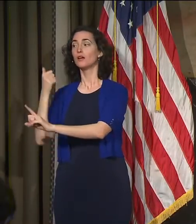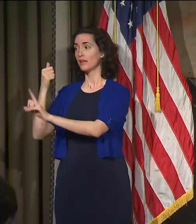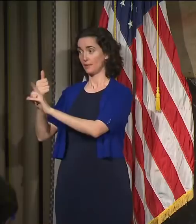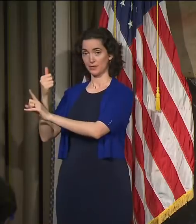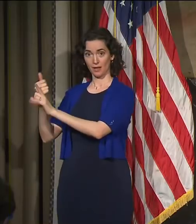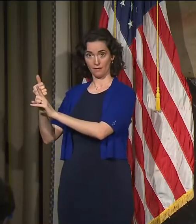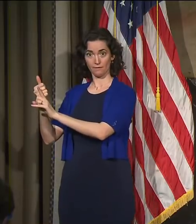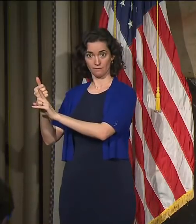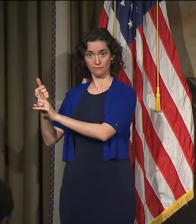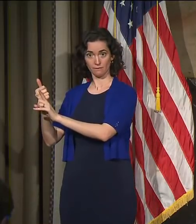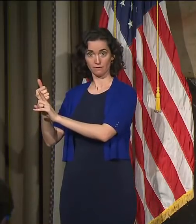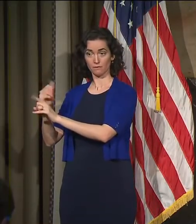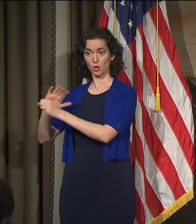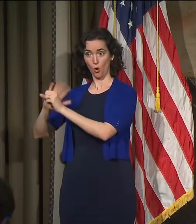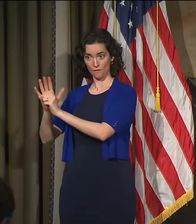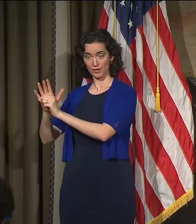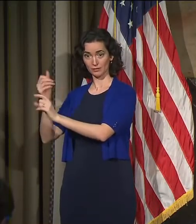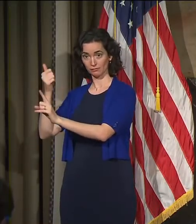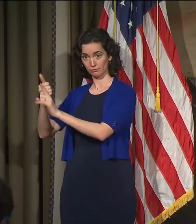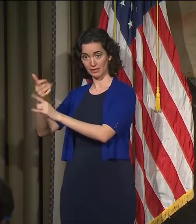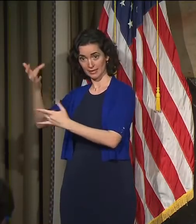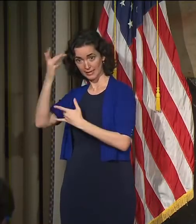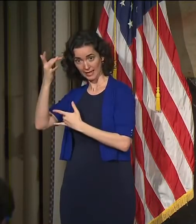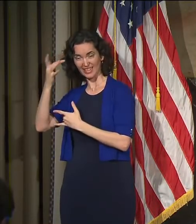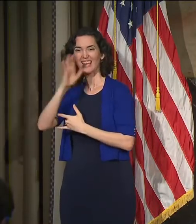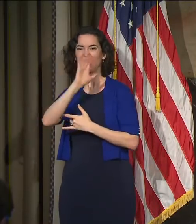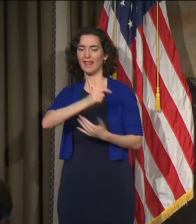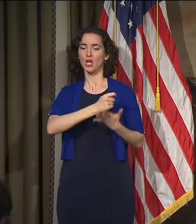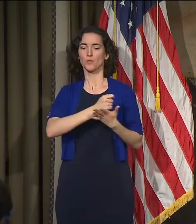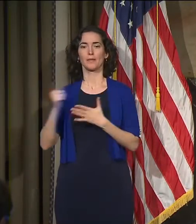he contracted COVID.